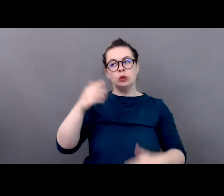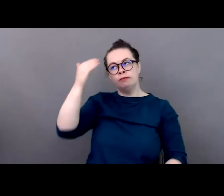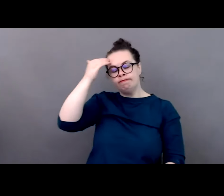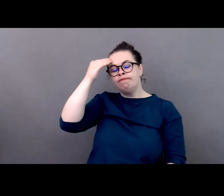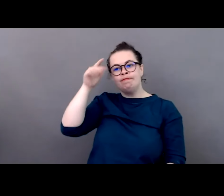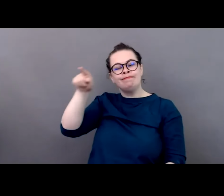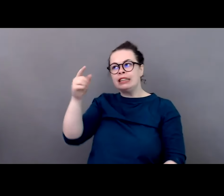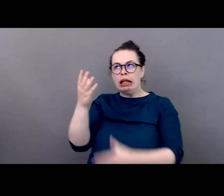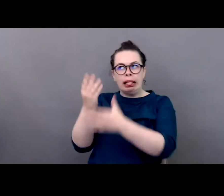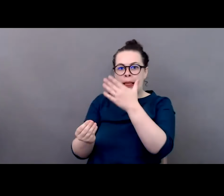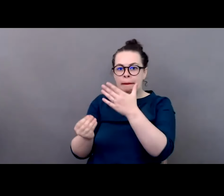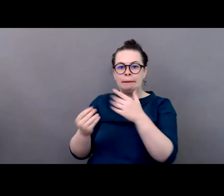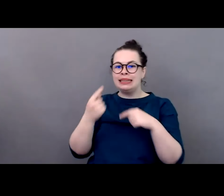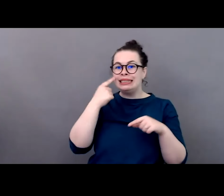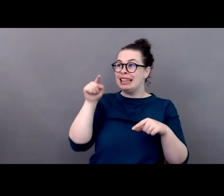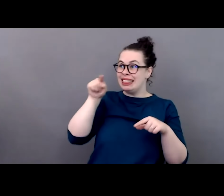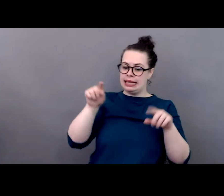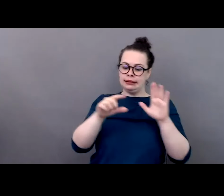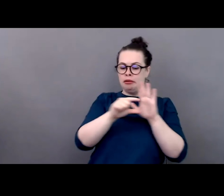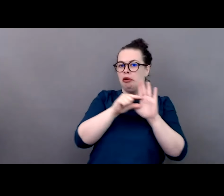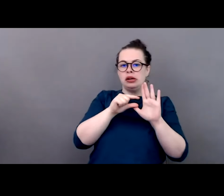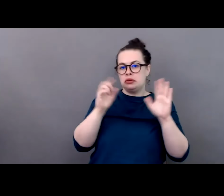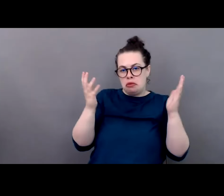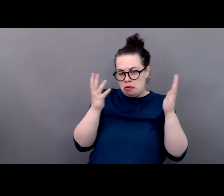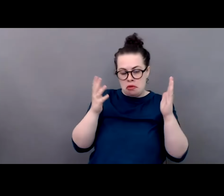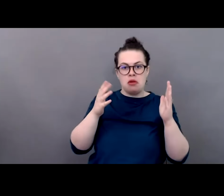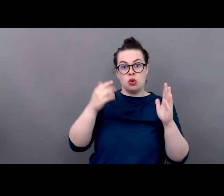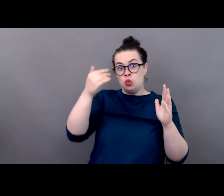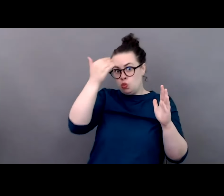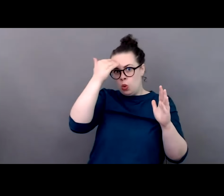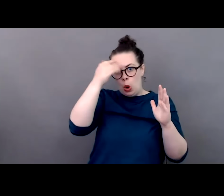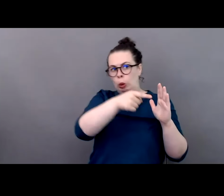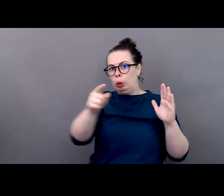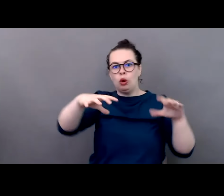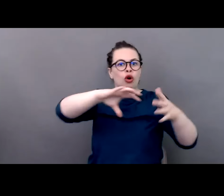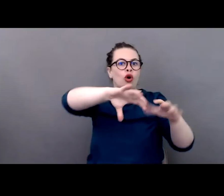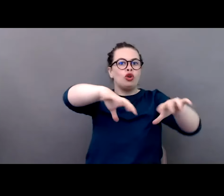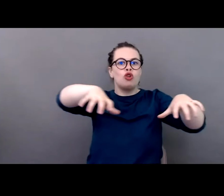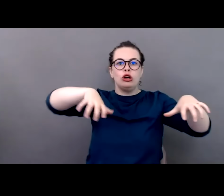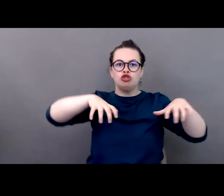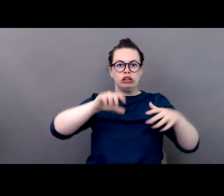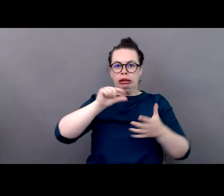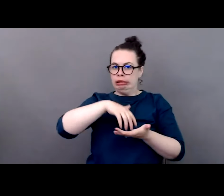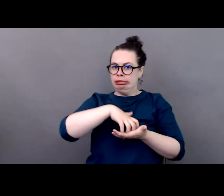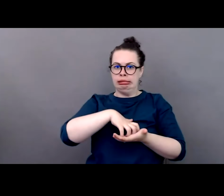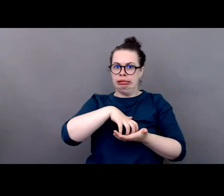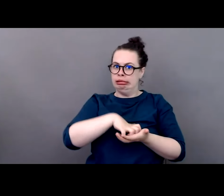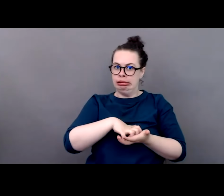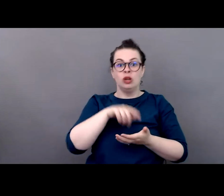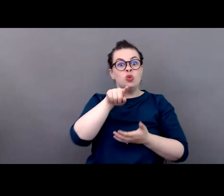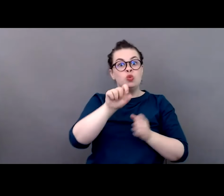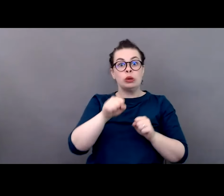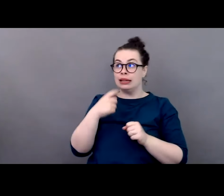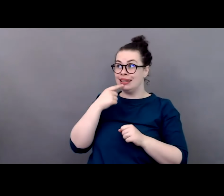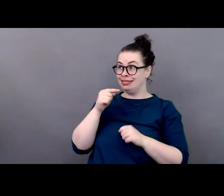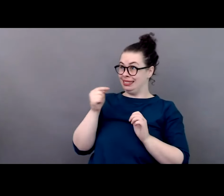or state's implementation of the CRPD, you can highlight where is a need which is uncovered. Often persons